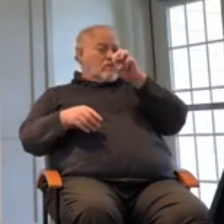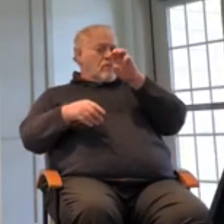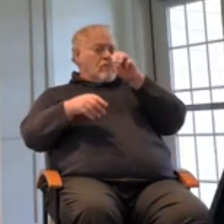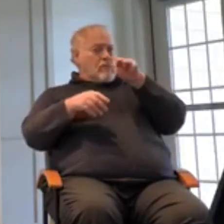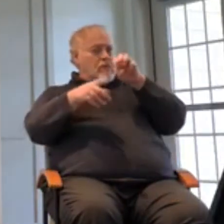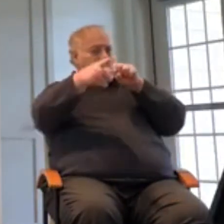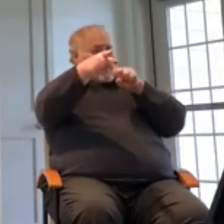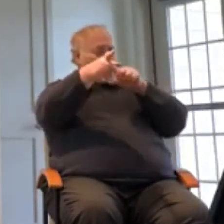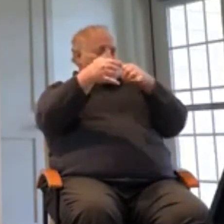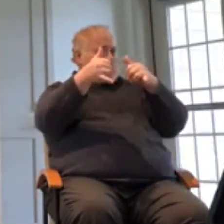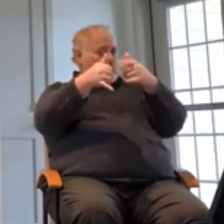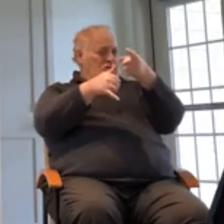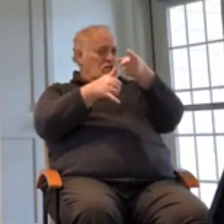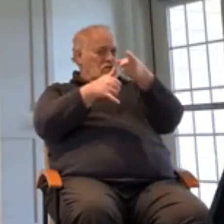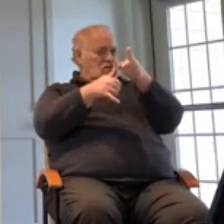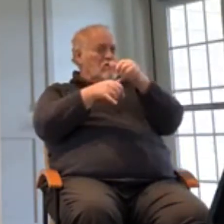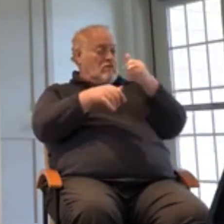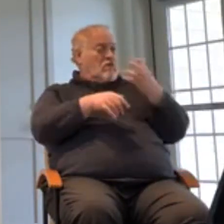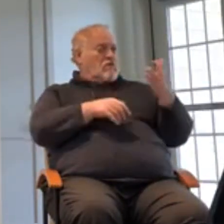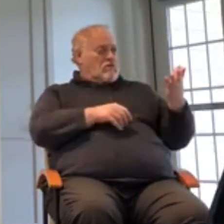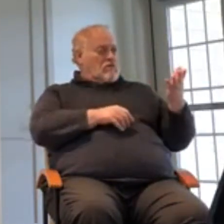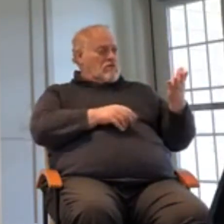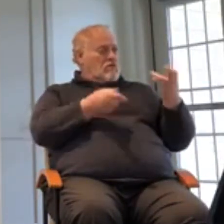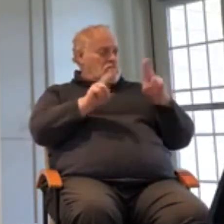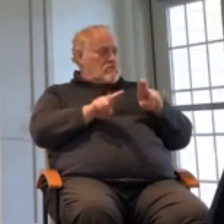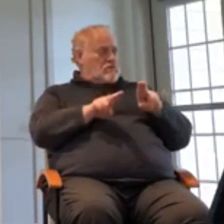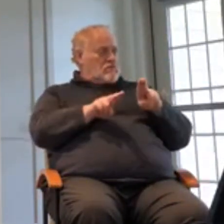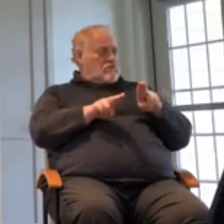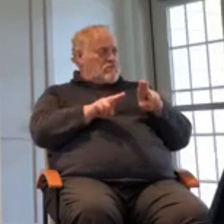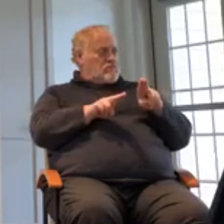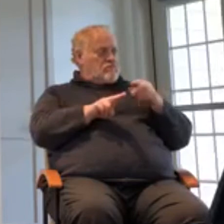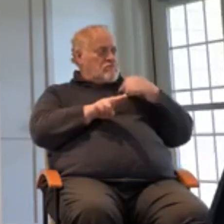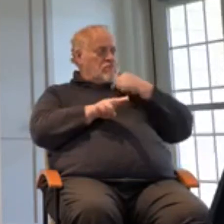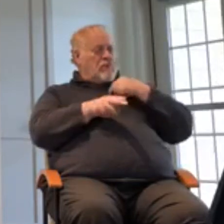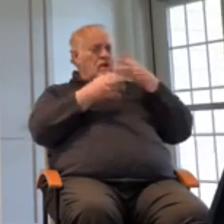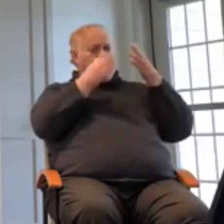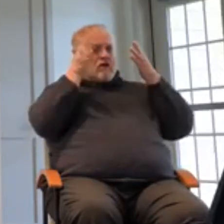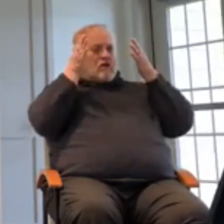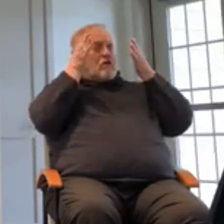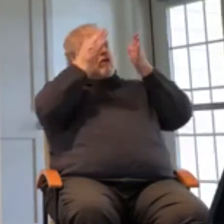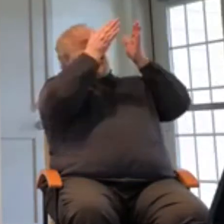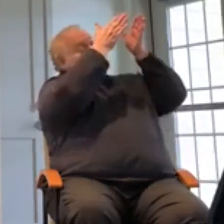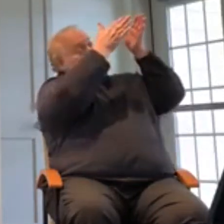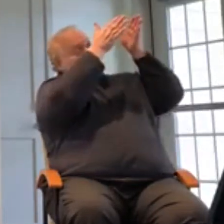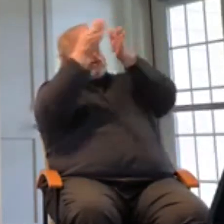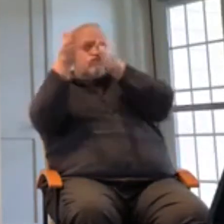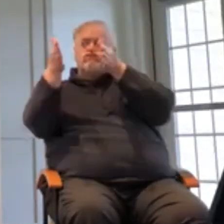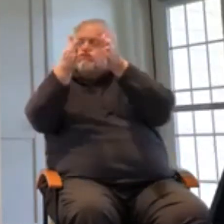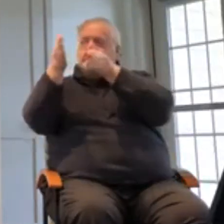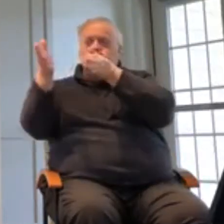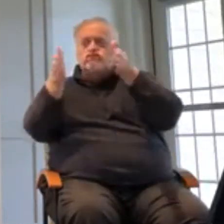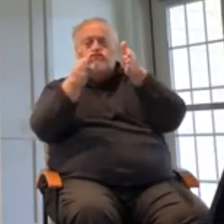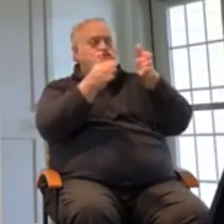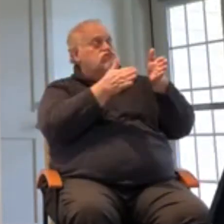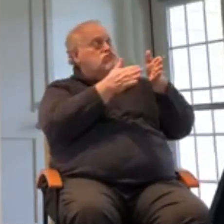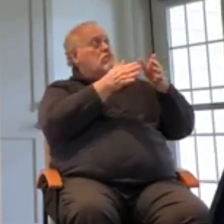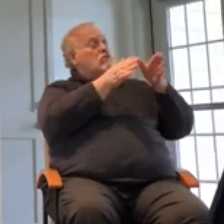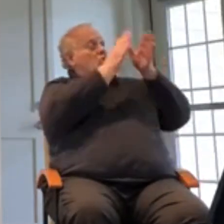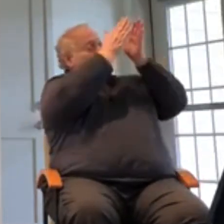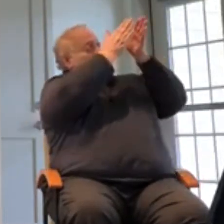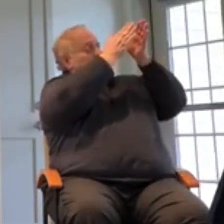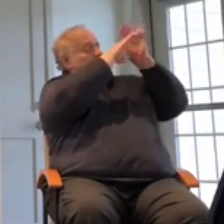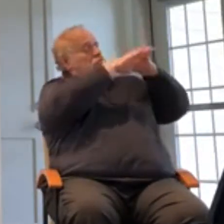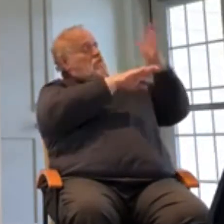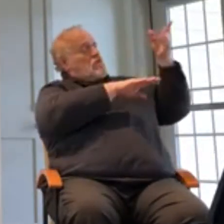back to basically anything else, what happens? We get our focus off of Jesus.